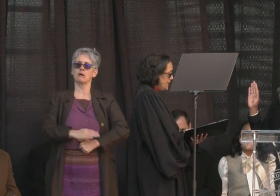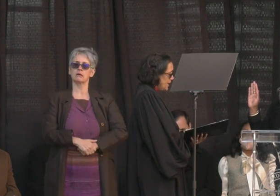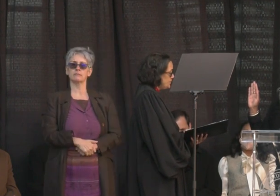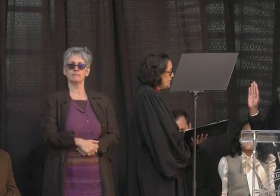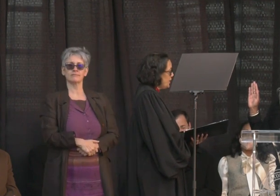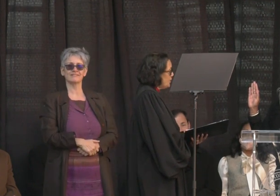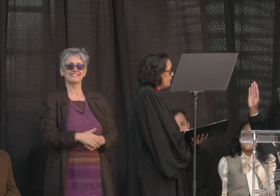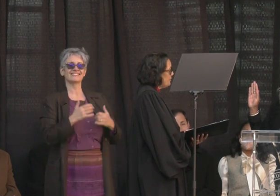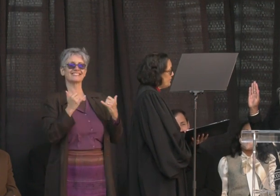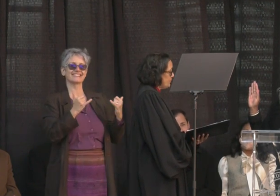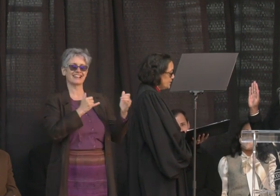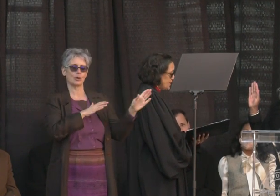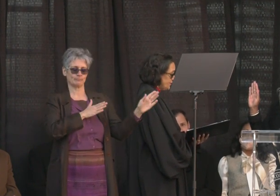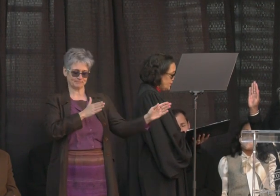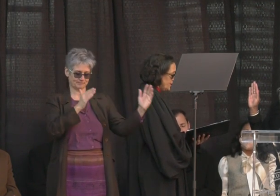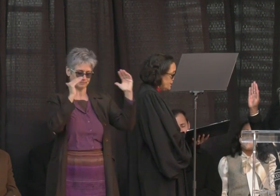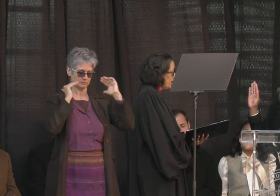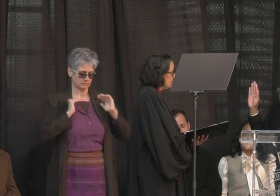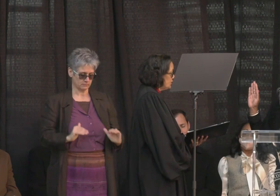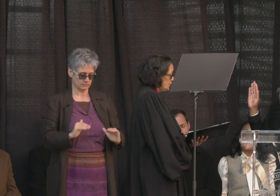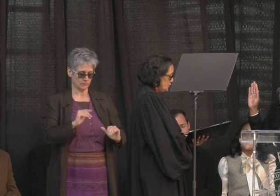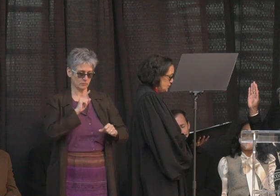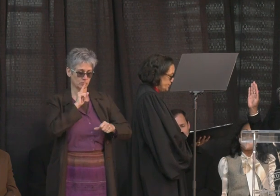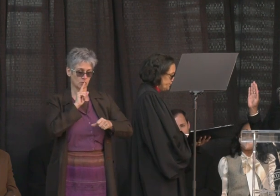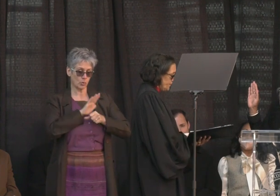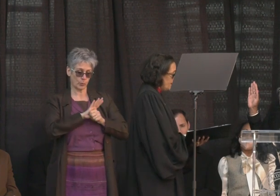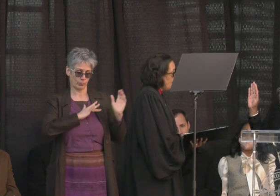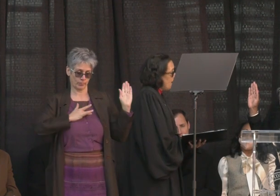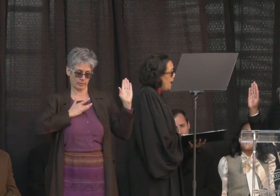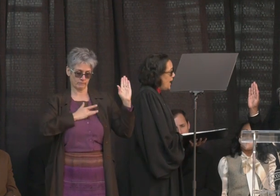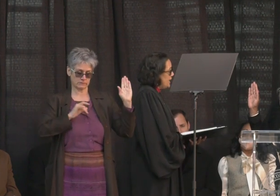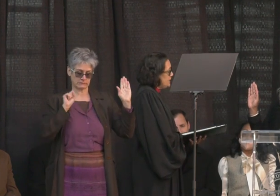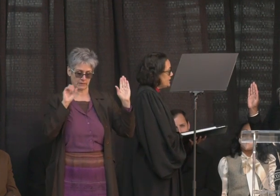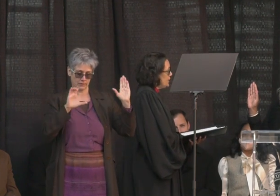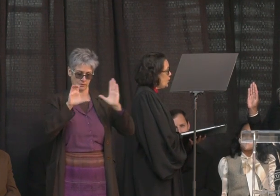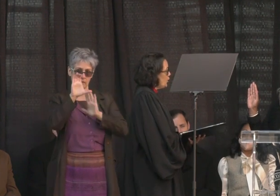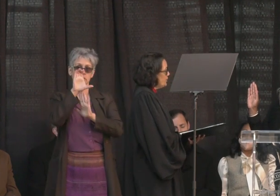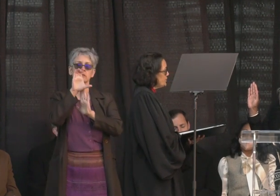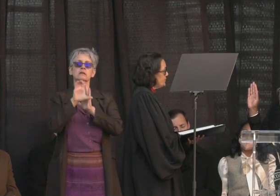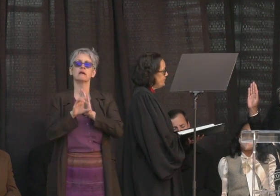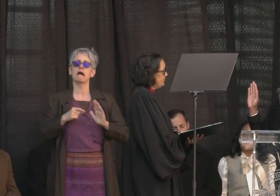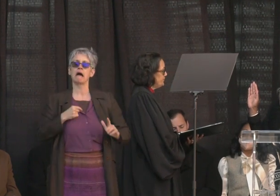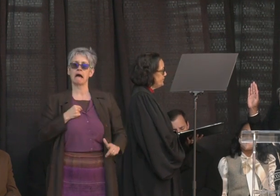So help me God. And now to the oath from the South Carolina Constitution.